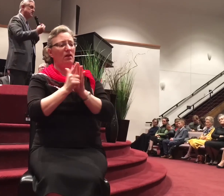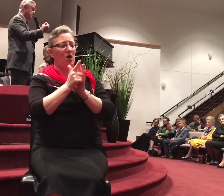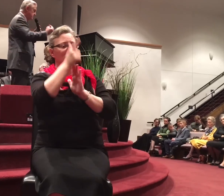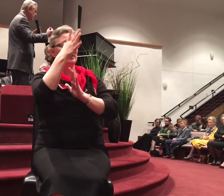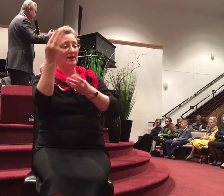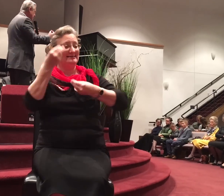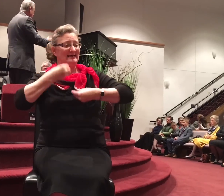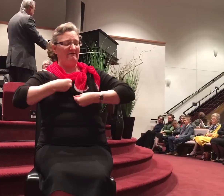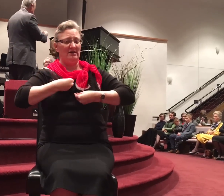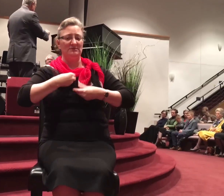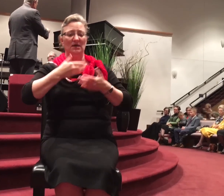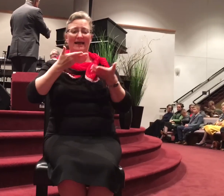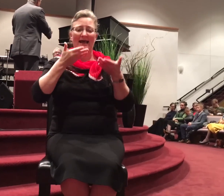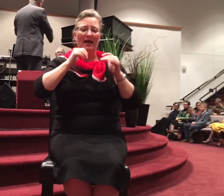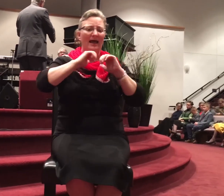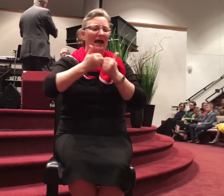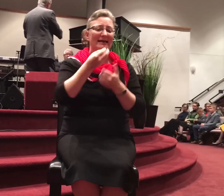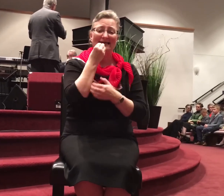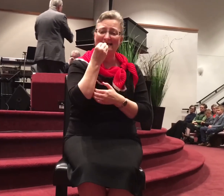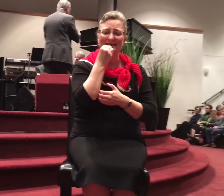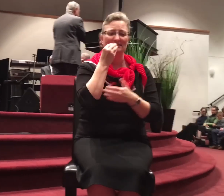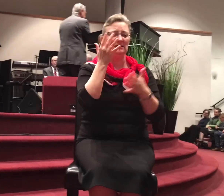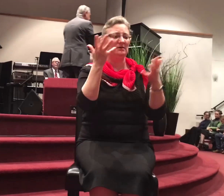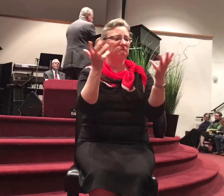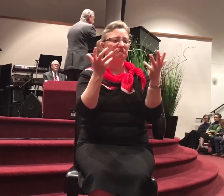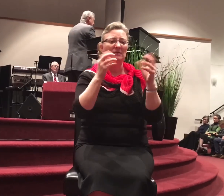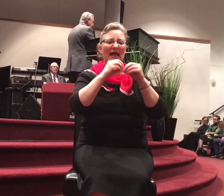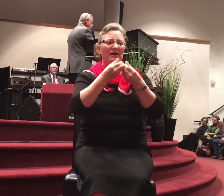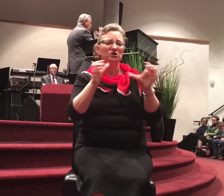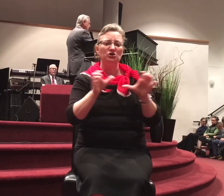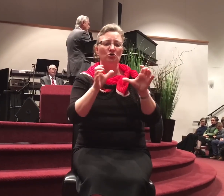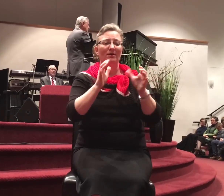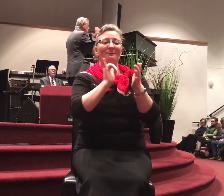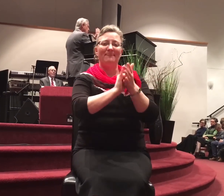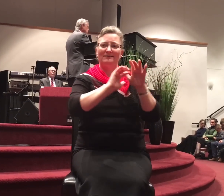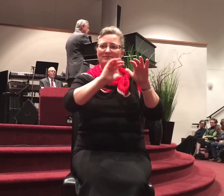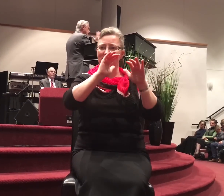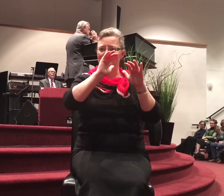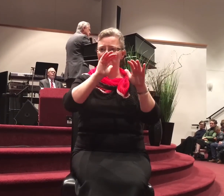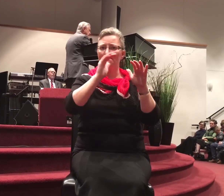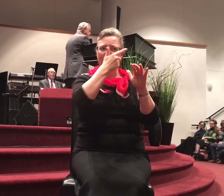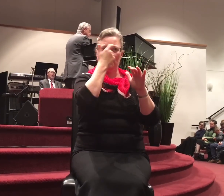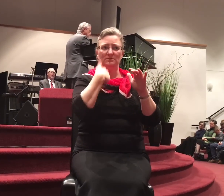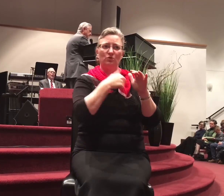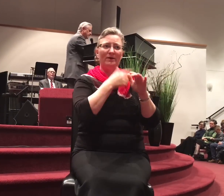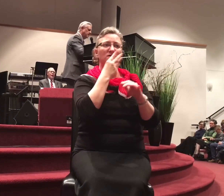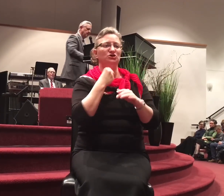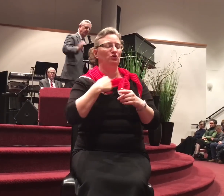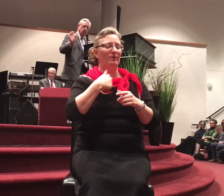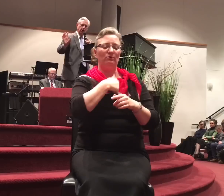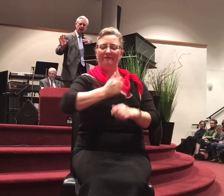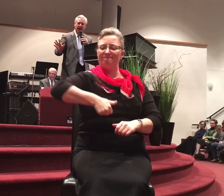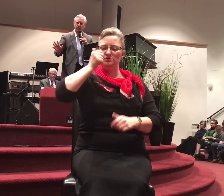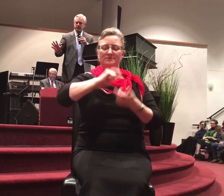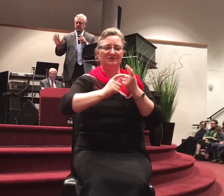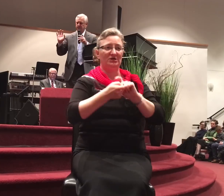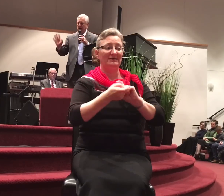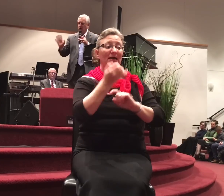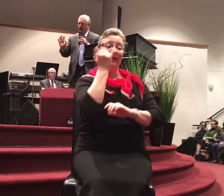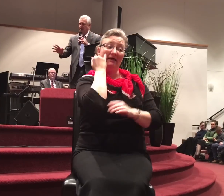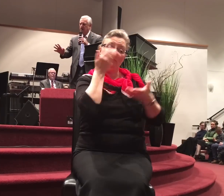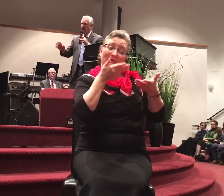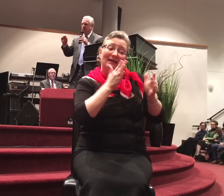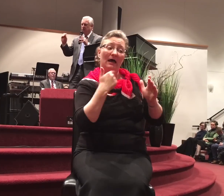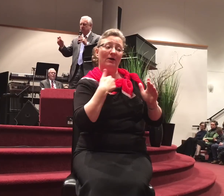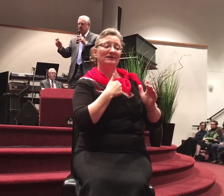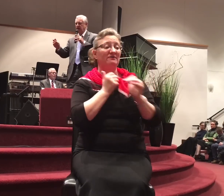given us. That's a sign of being a Jew. That's a sign of our covenant. And we will not change that. If you'll allow us to